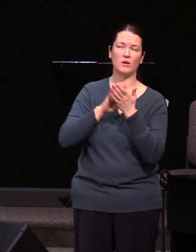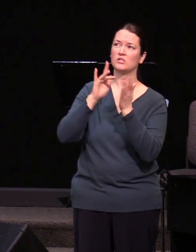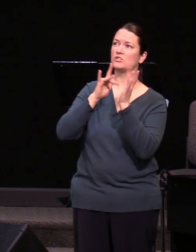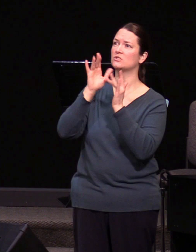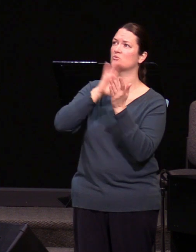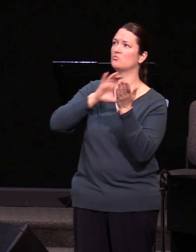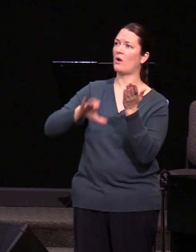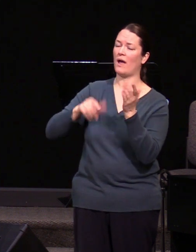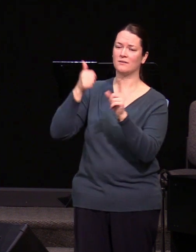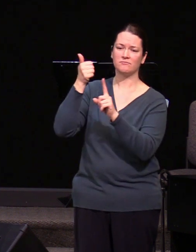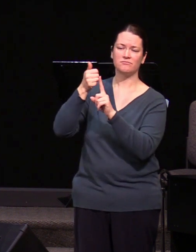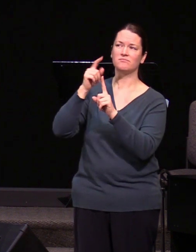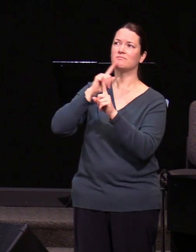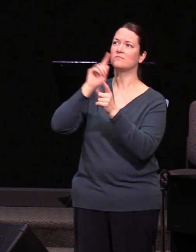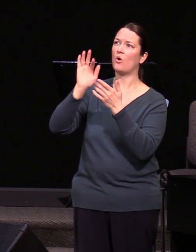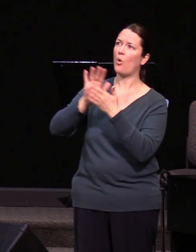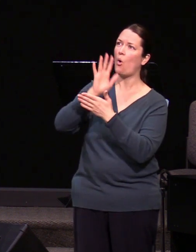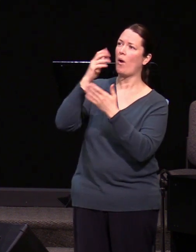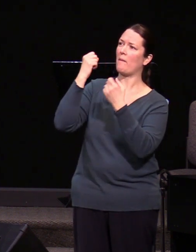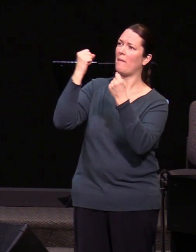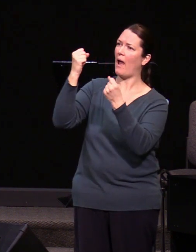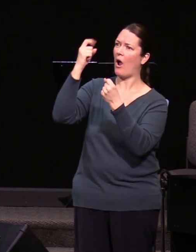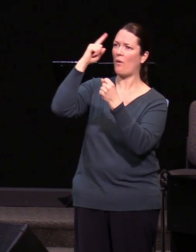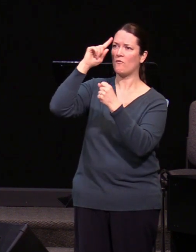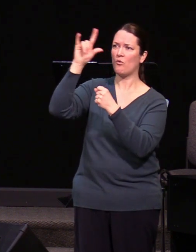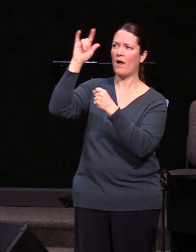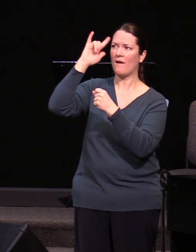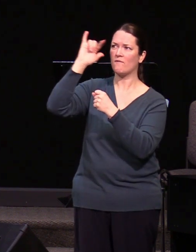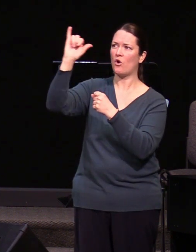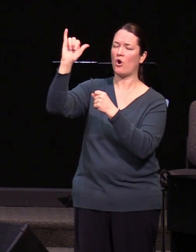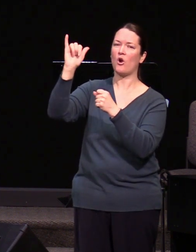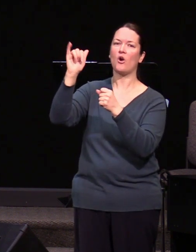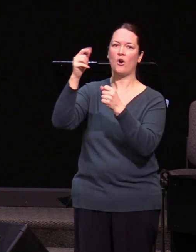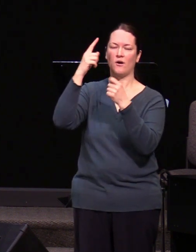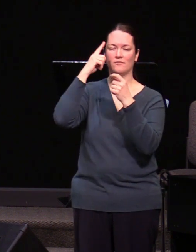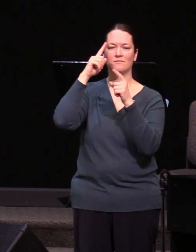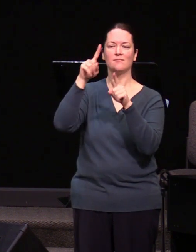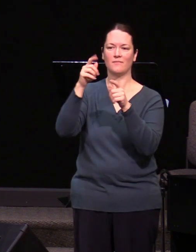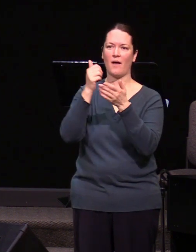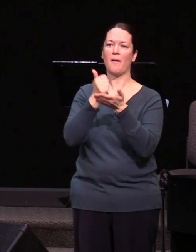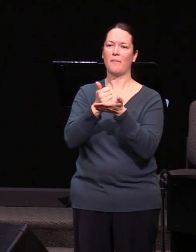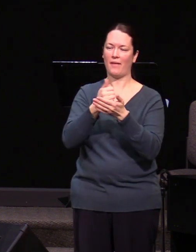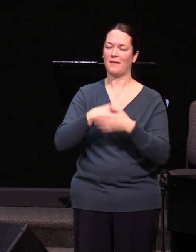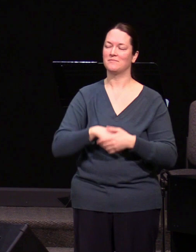be the glory and the power forever and ever. Amen.